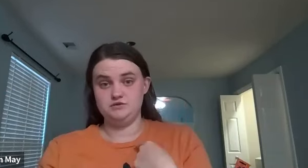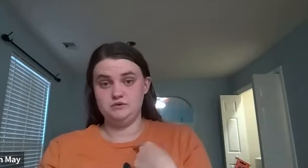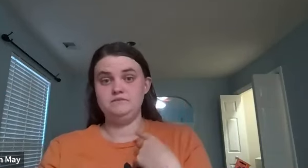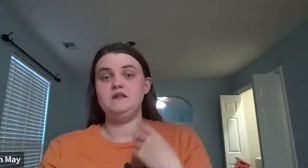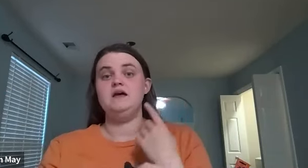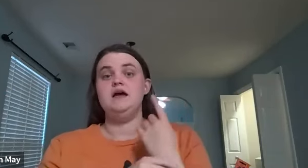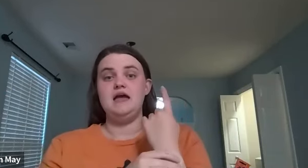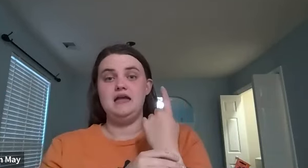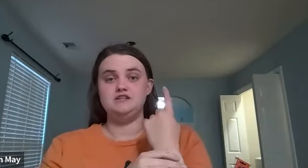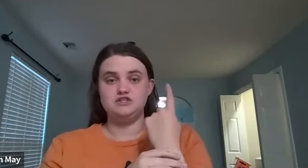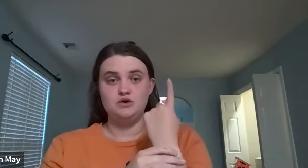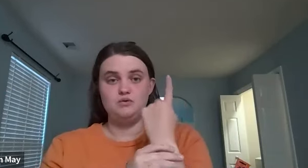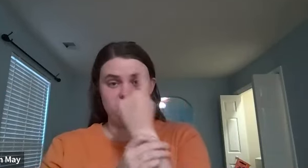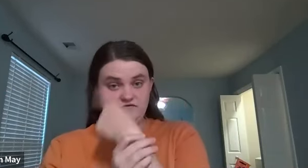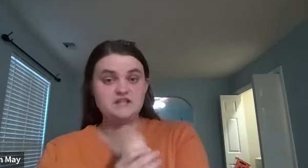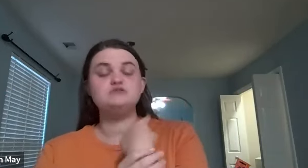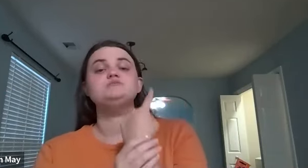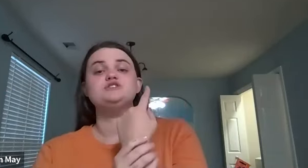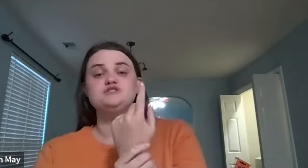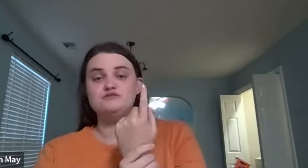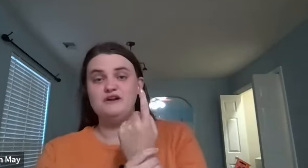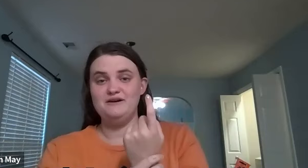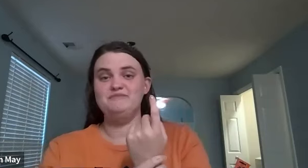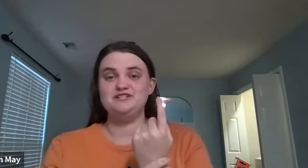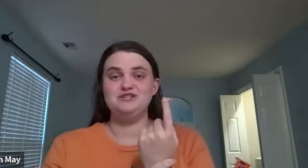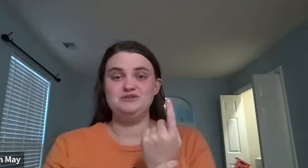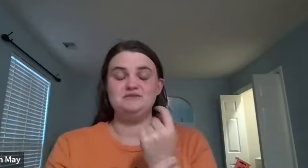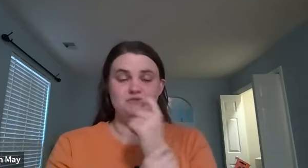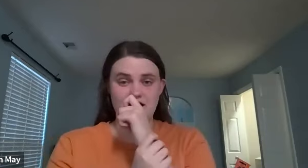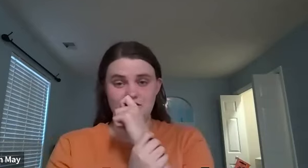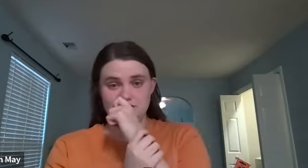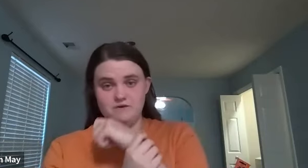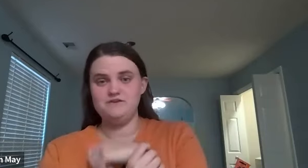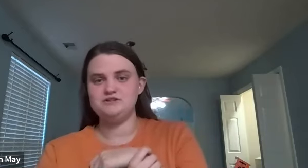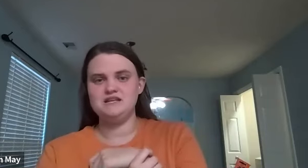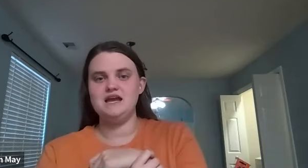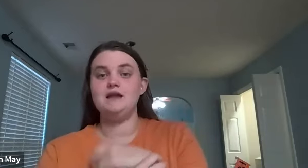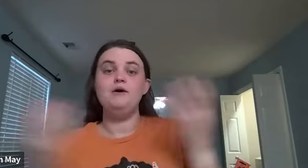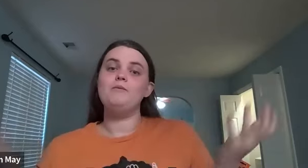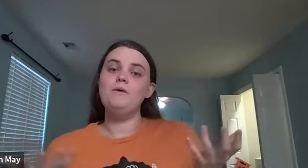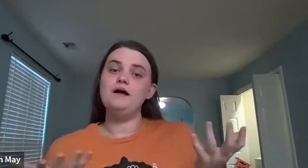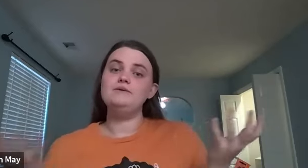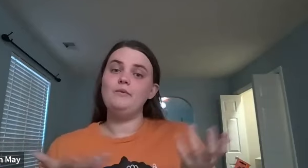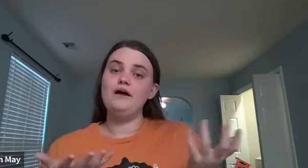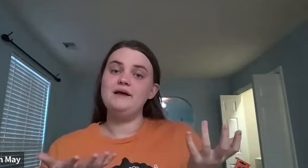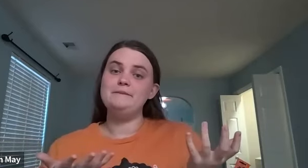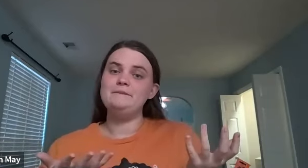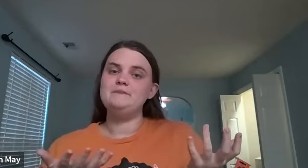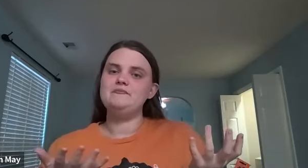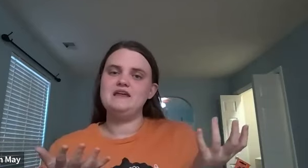visual. And so facial expressions are very much used and relied on. So if you're saying what, they're